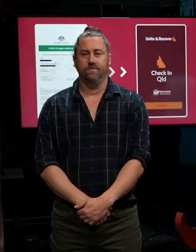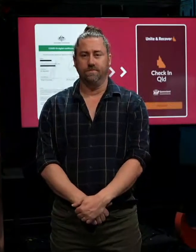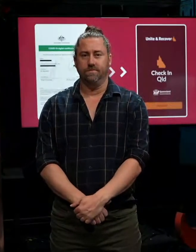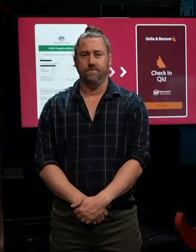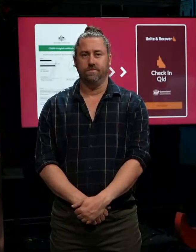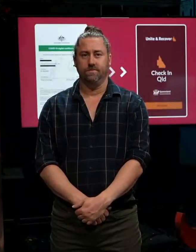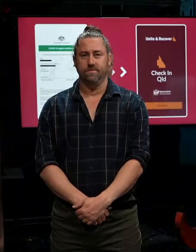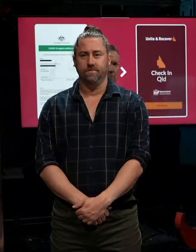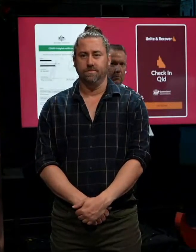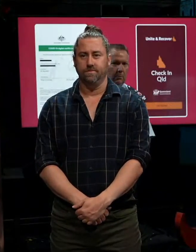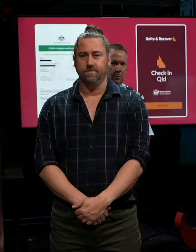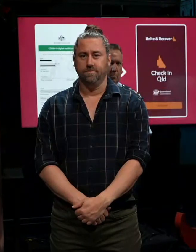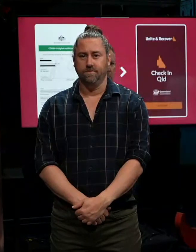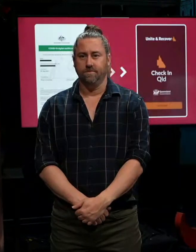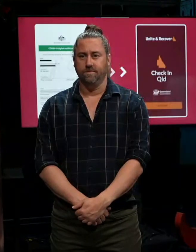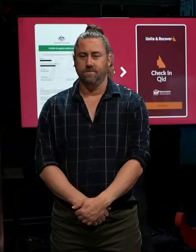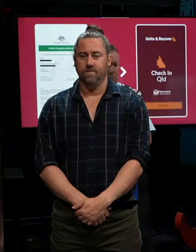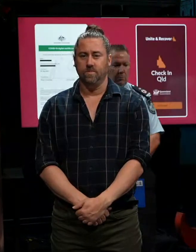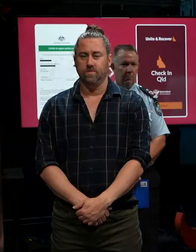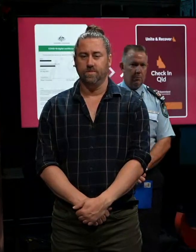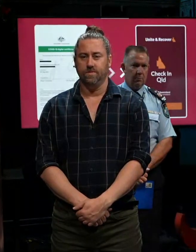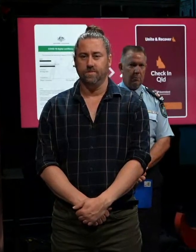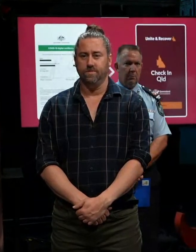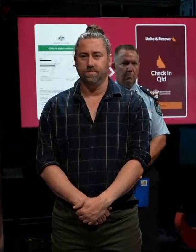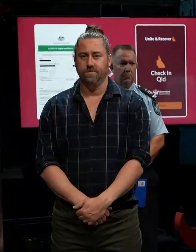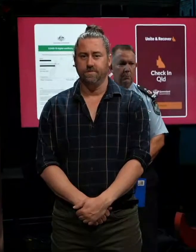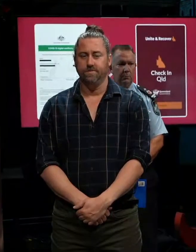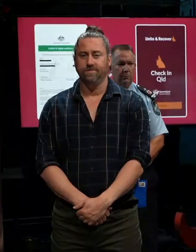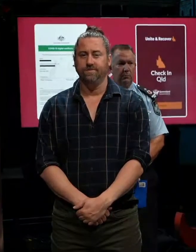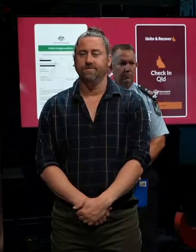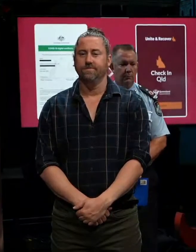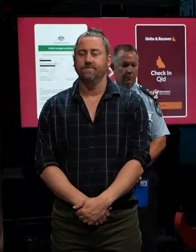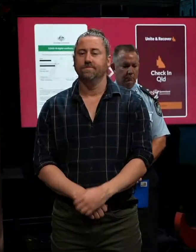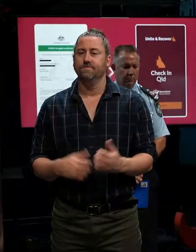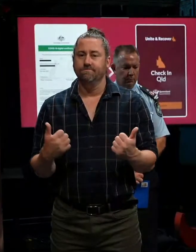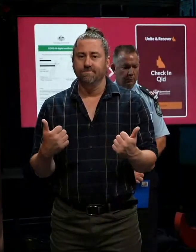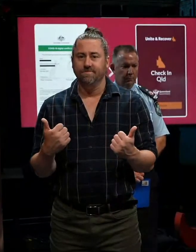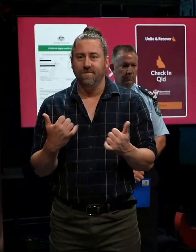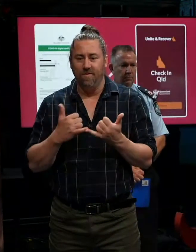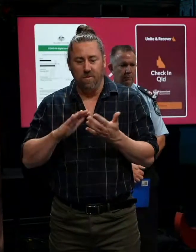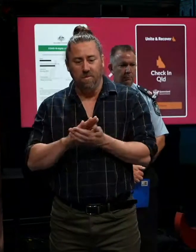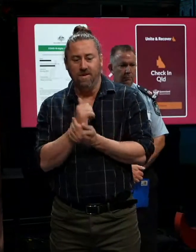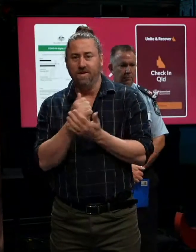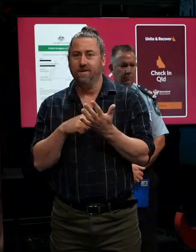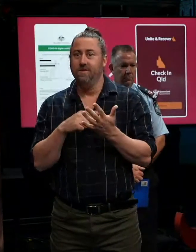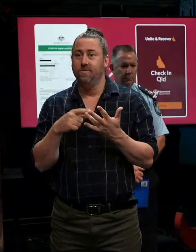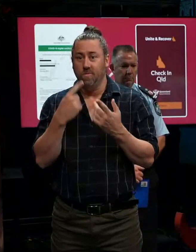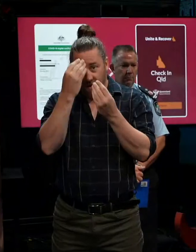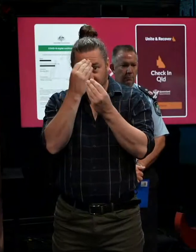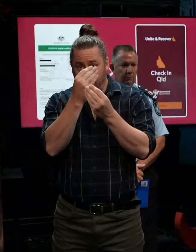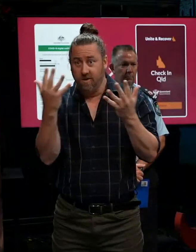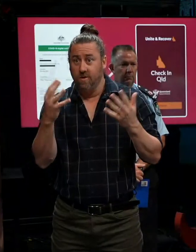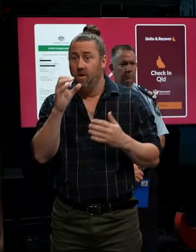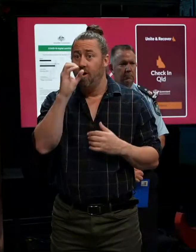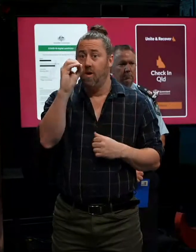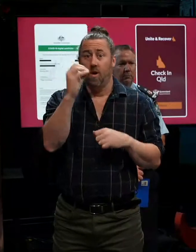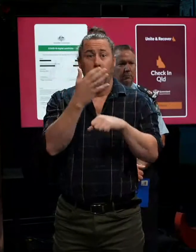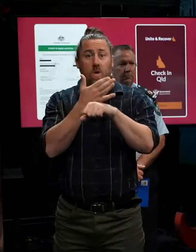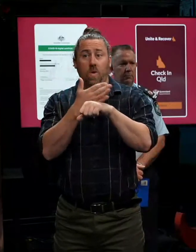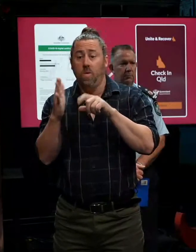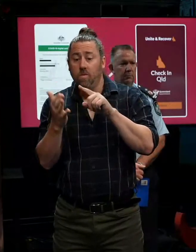Okay. 5, 4, 3, 2, 1. Thank you. Well, very pleased to be able to say that there are 0 locally